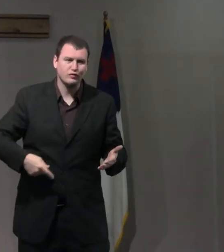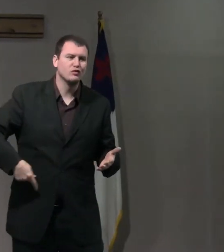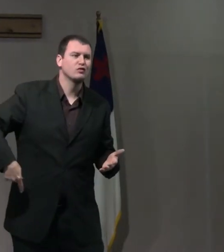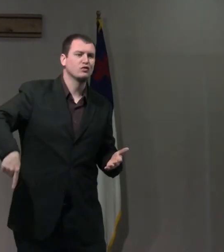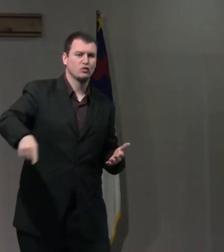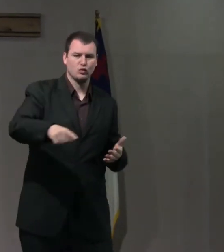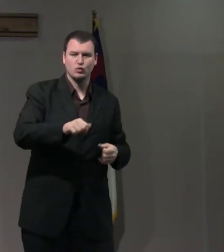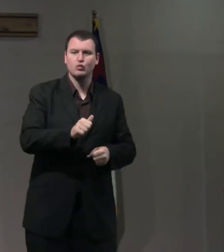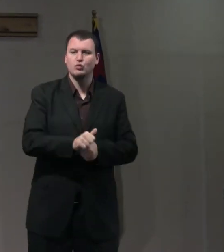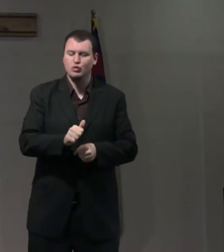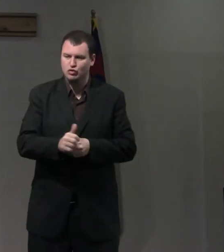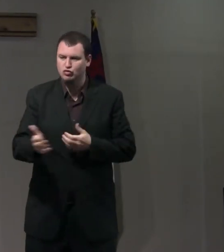came to serve others.